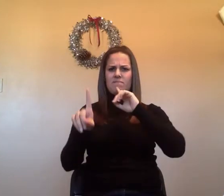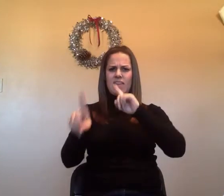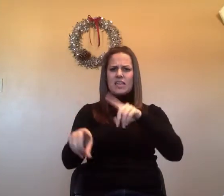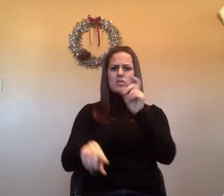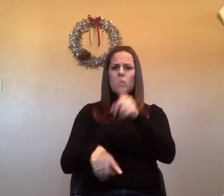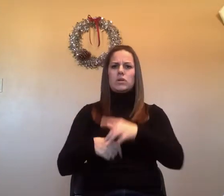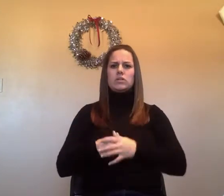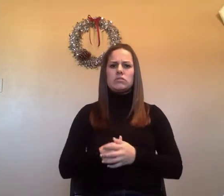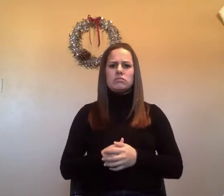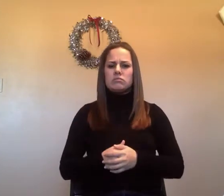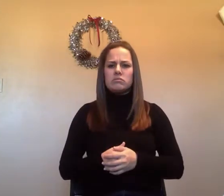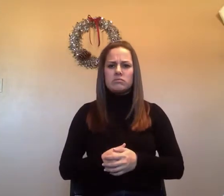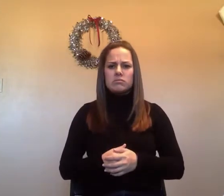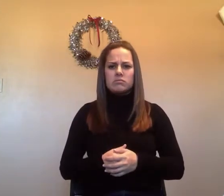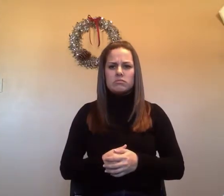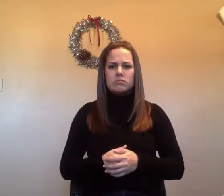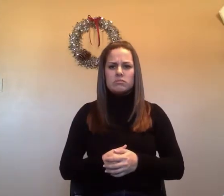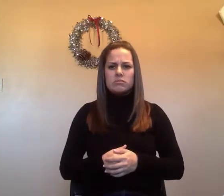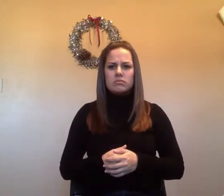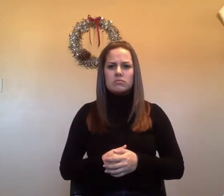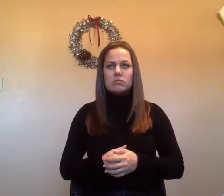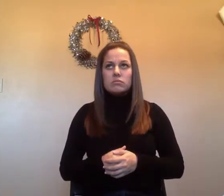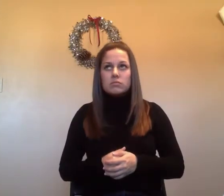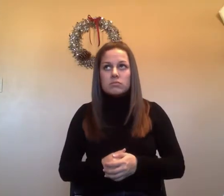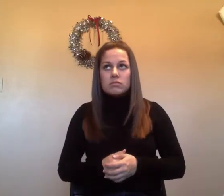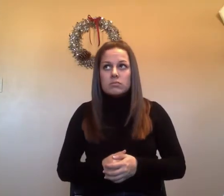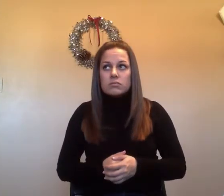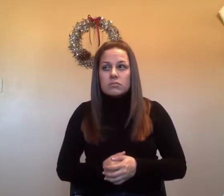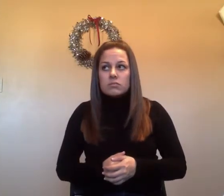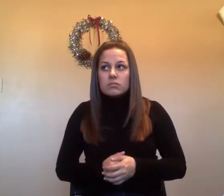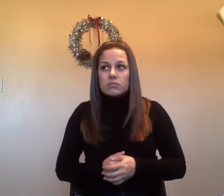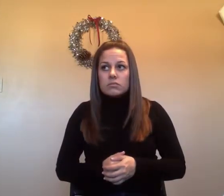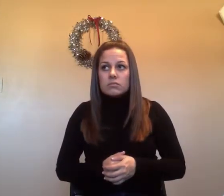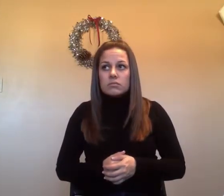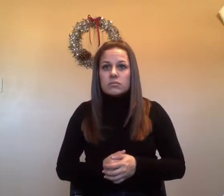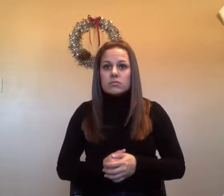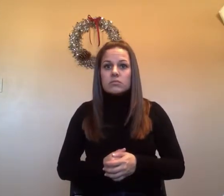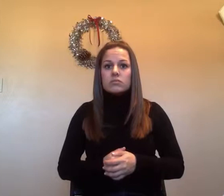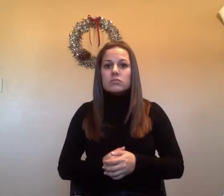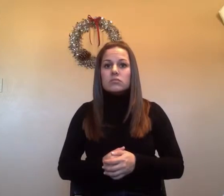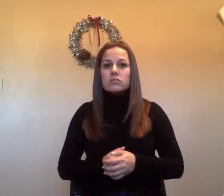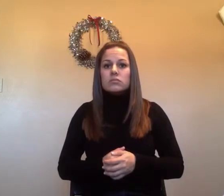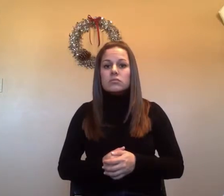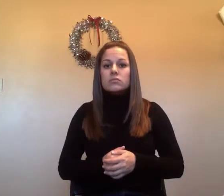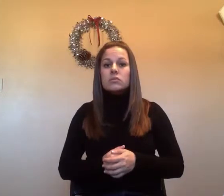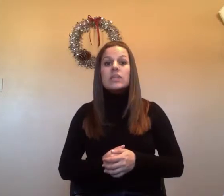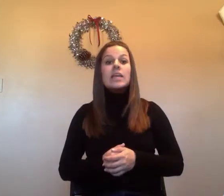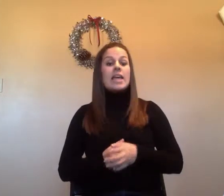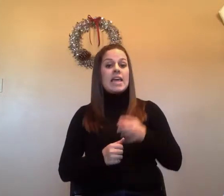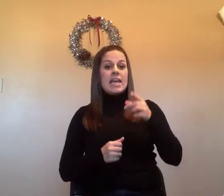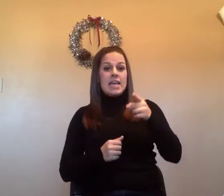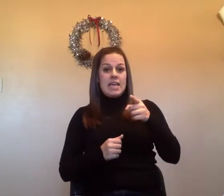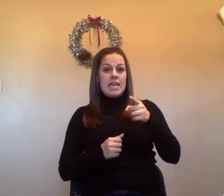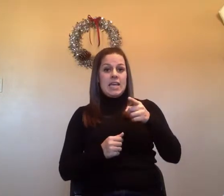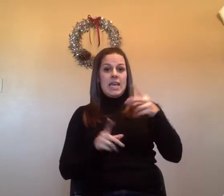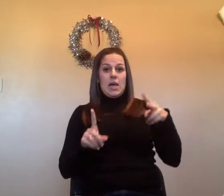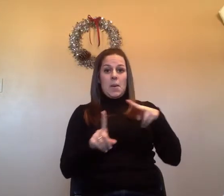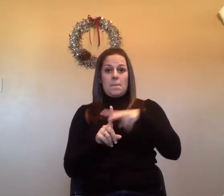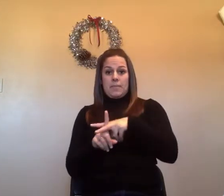Just forget it. The stuff from the Soviet Union. He took what he knew from the Soviet Union and used that information to figure out what's going to